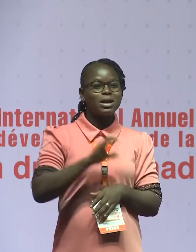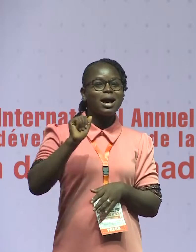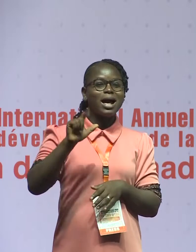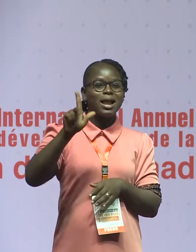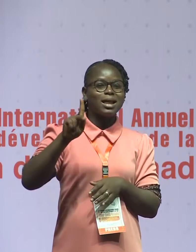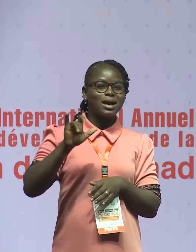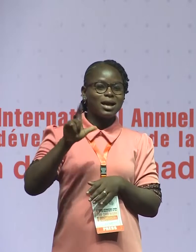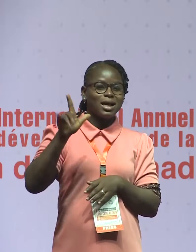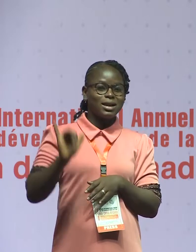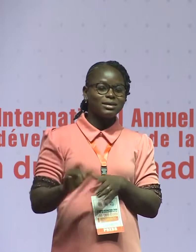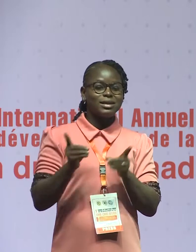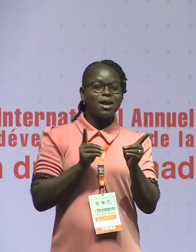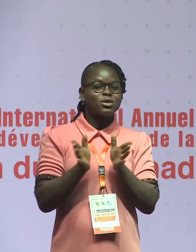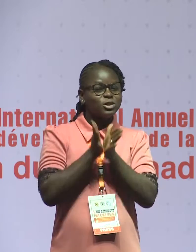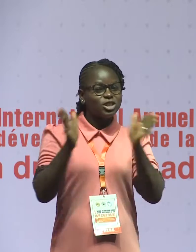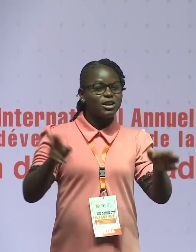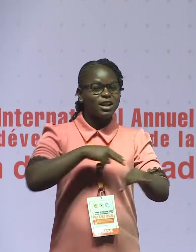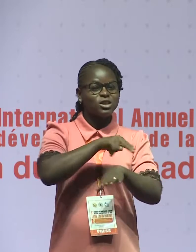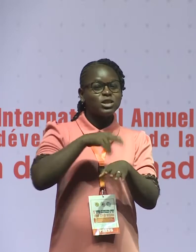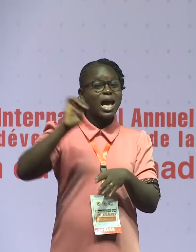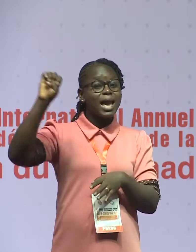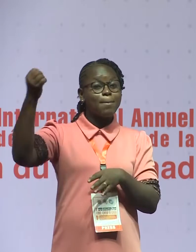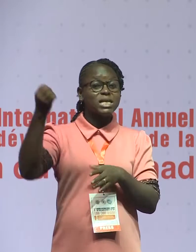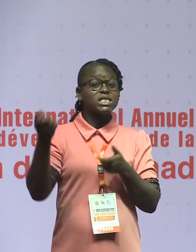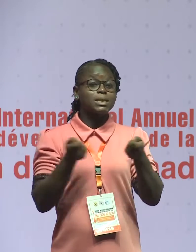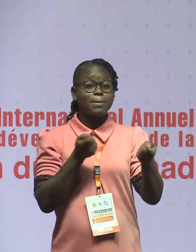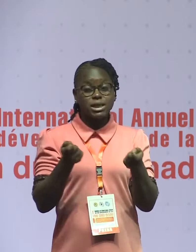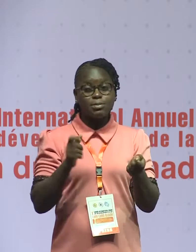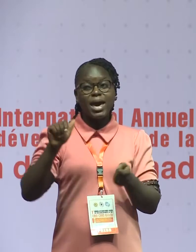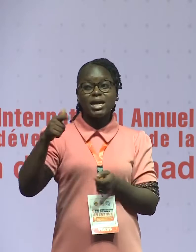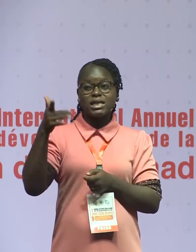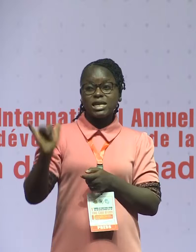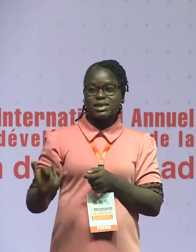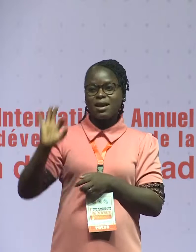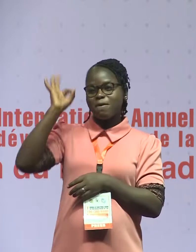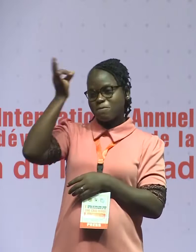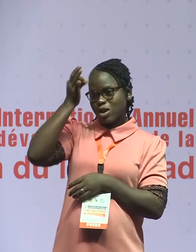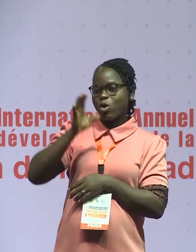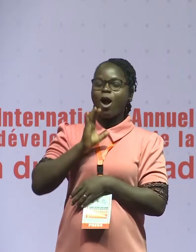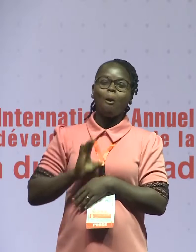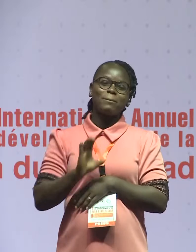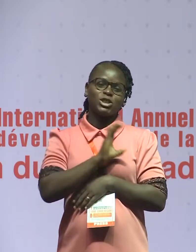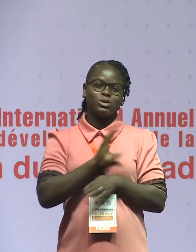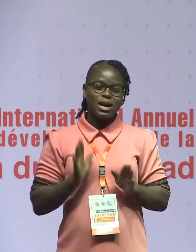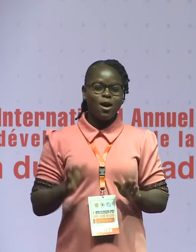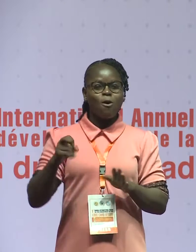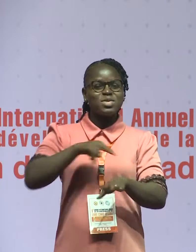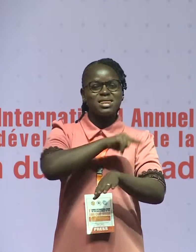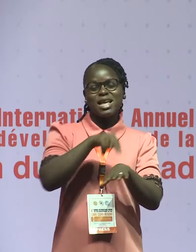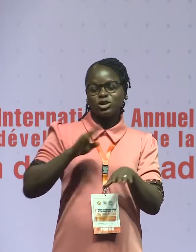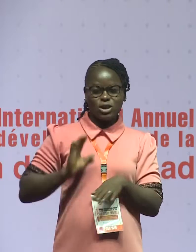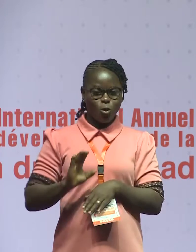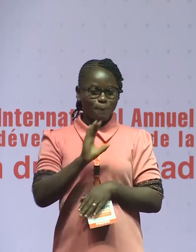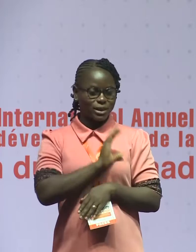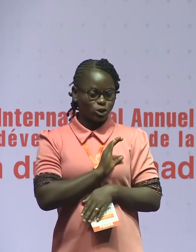the Director General, National Emergency Management Agency, Federal Commissioners of the National